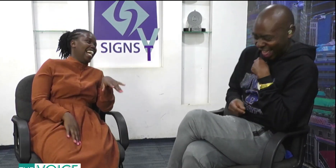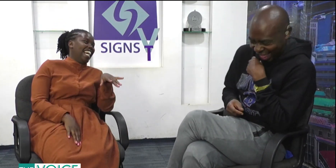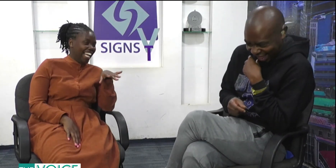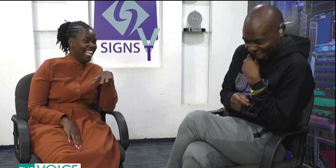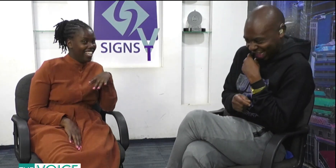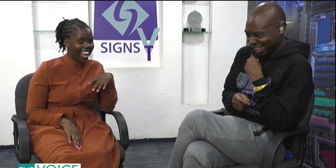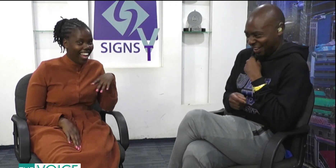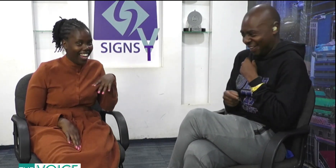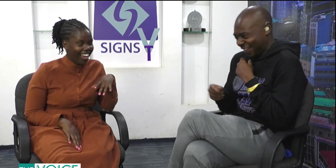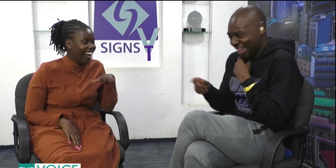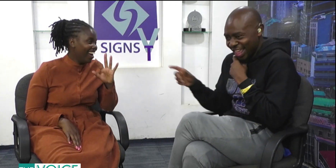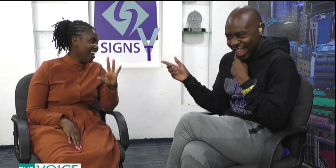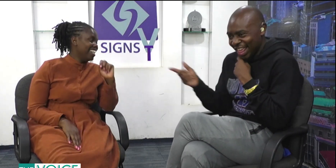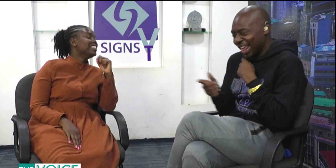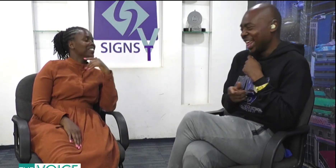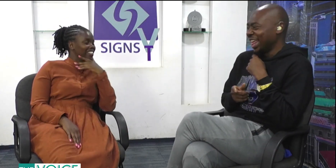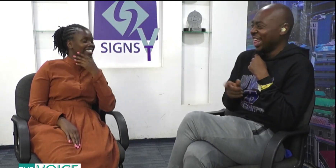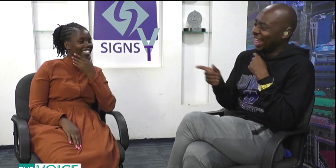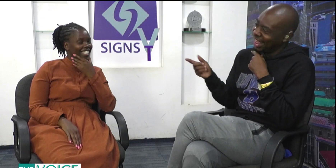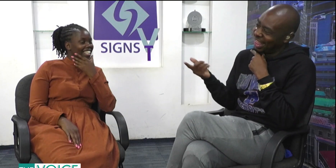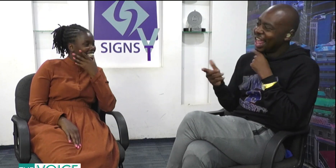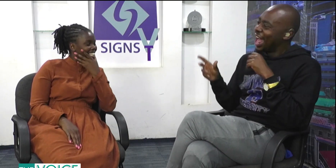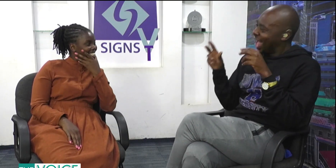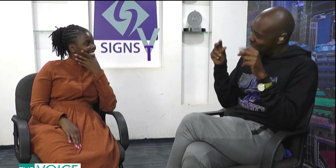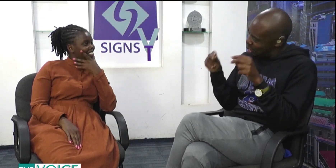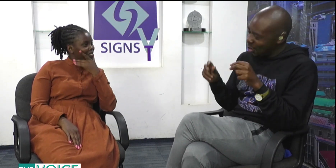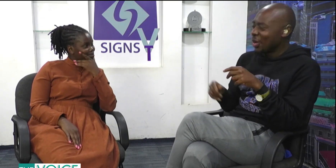So now this is a lot of information, people.